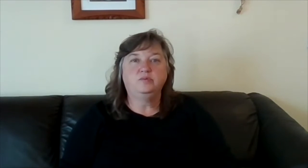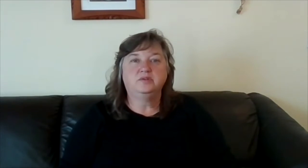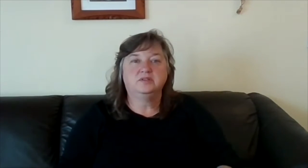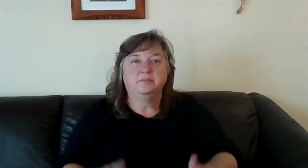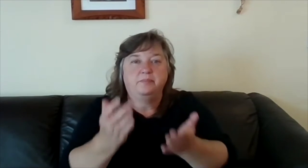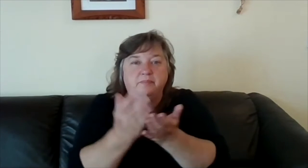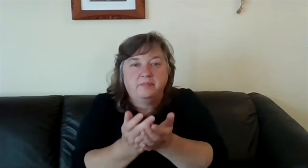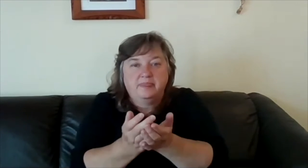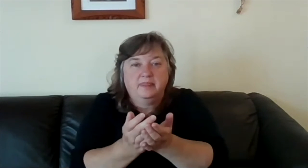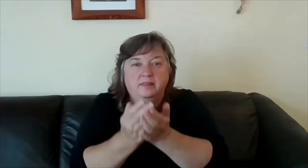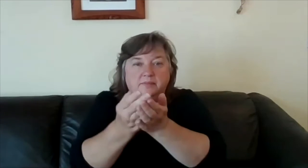Boat.